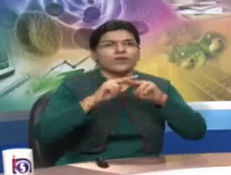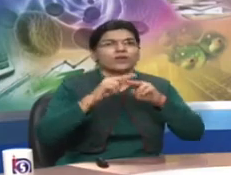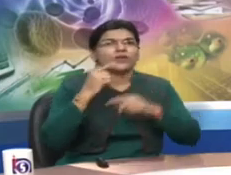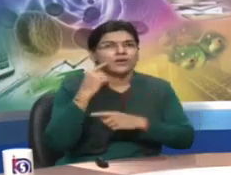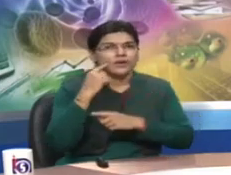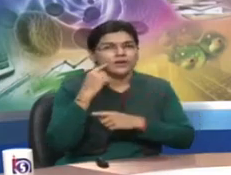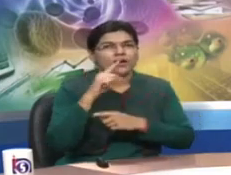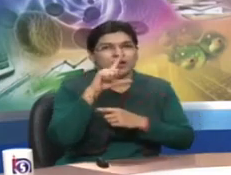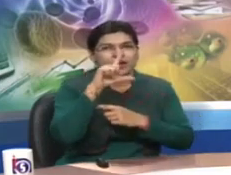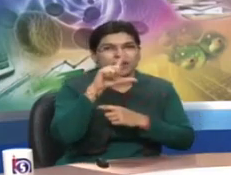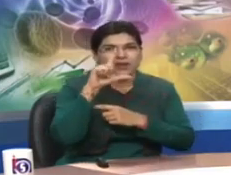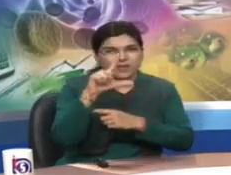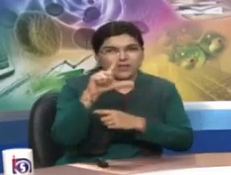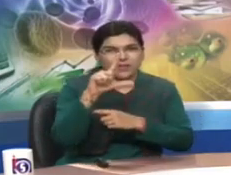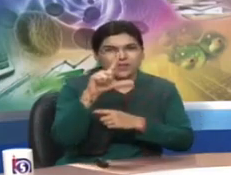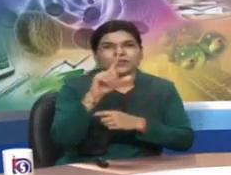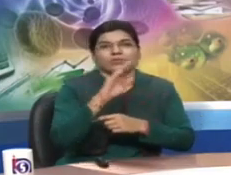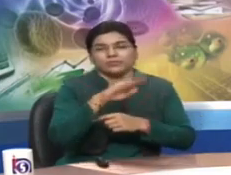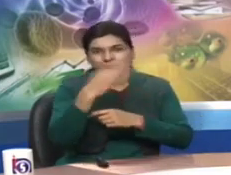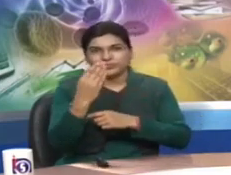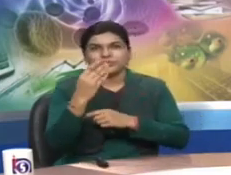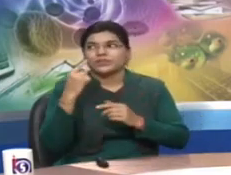I will explain you how did I lose that mark.